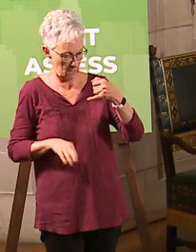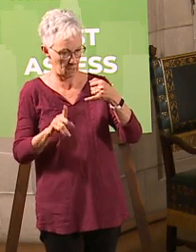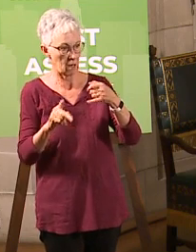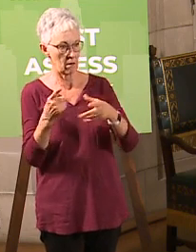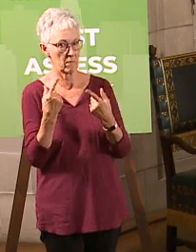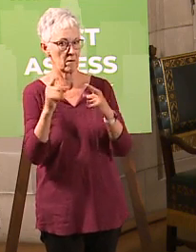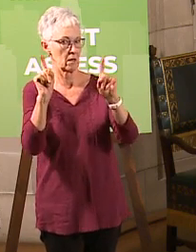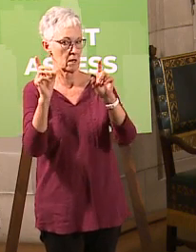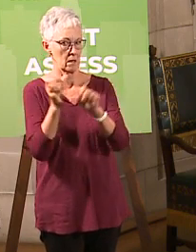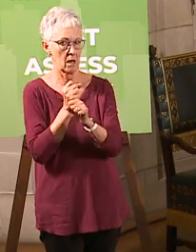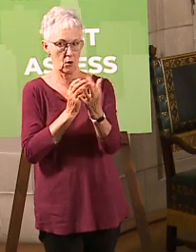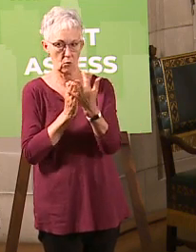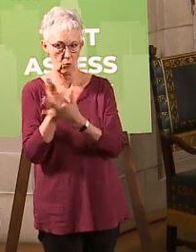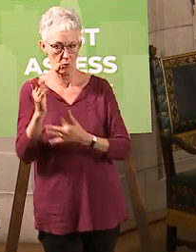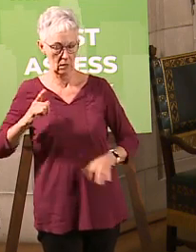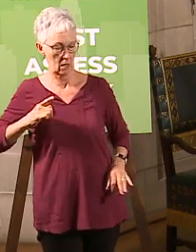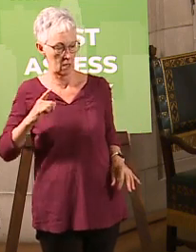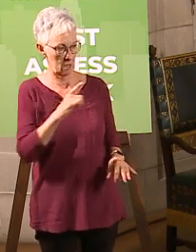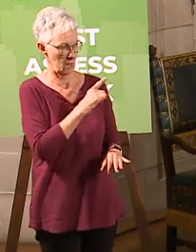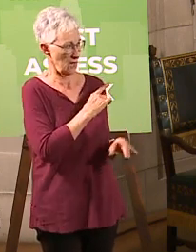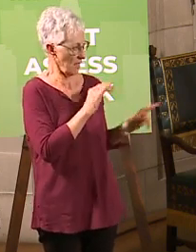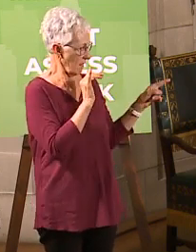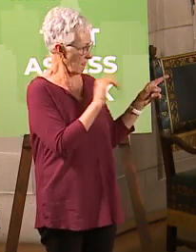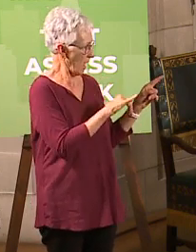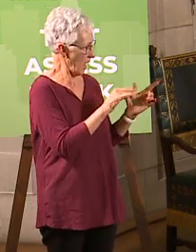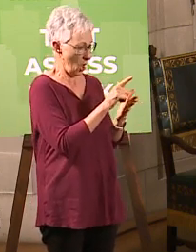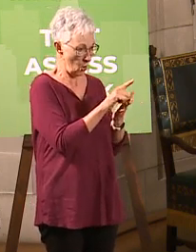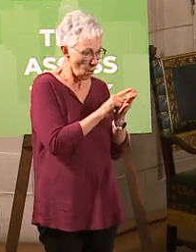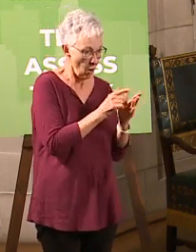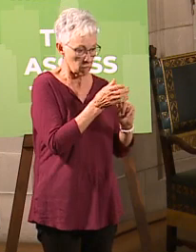Patrol, and we're certainly happy to go into more detail with regard to that